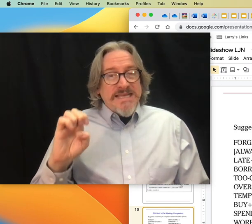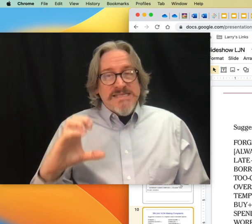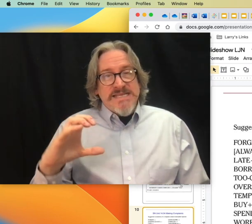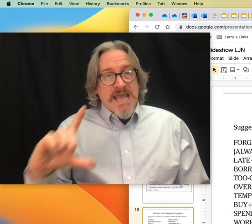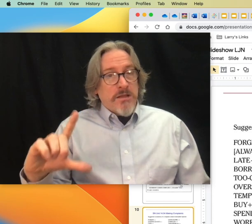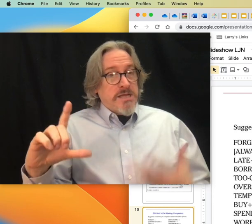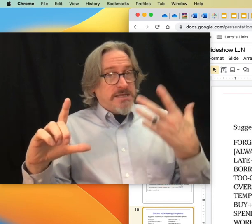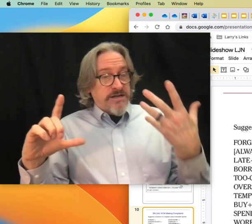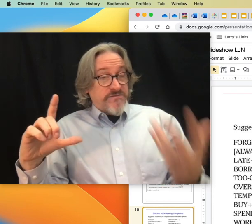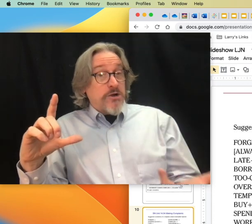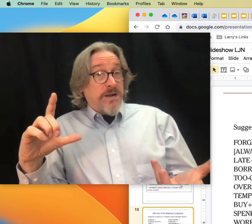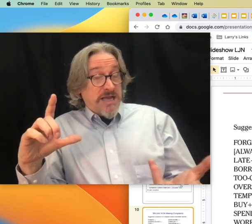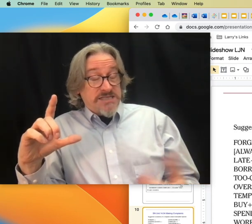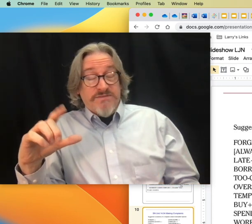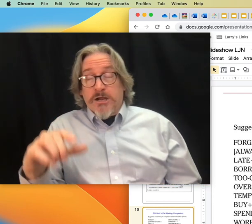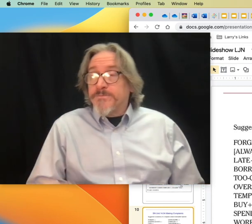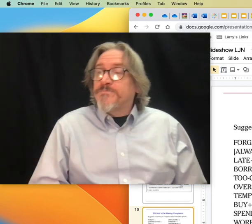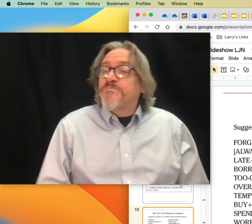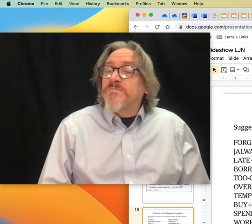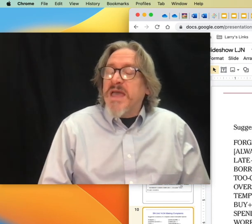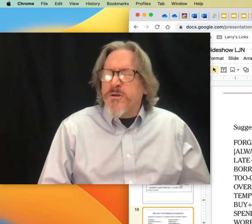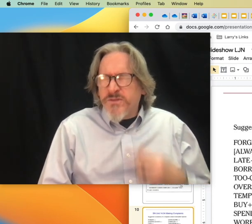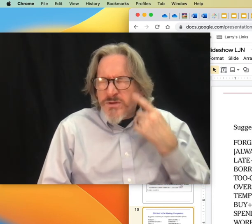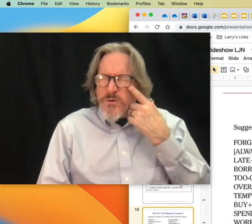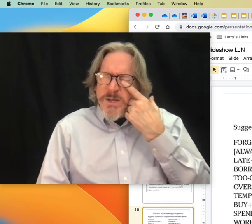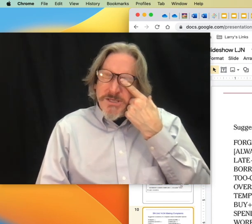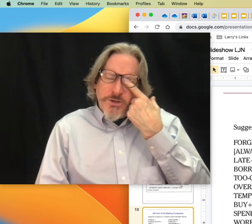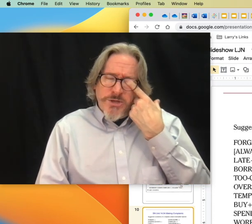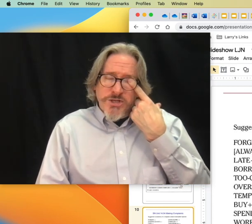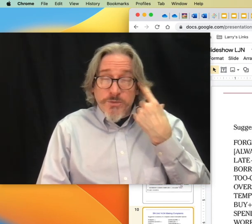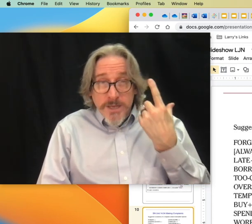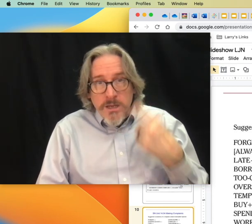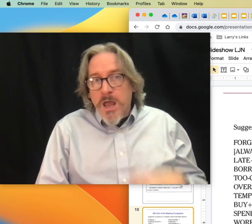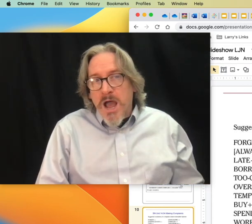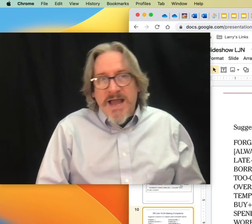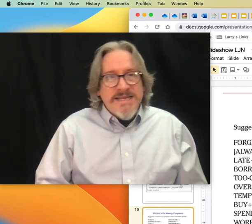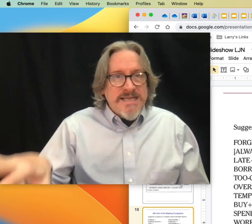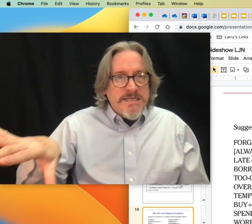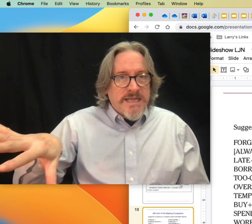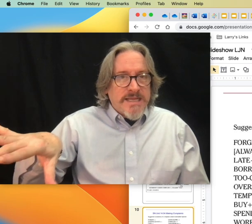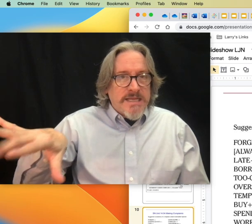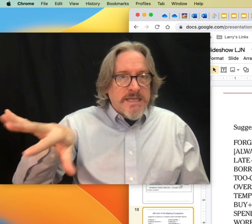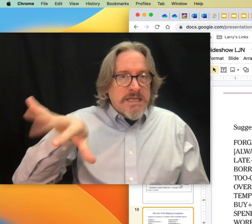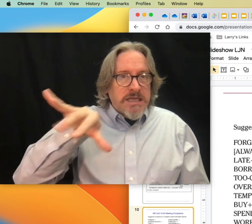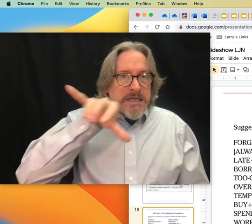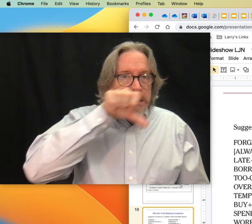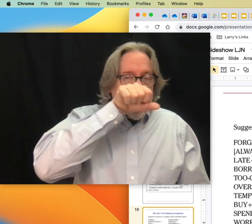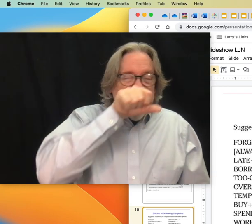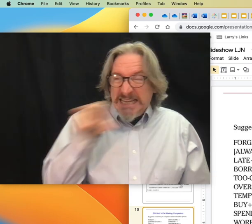The ECL is environment classifier. And there are a few different ways that you can do it. I tend to like,